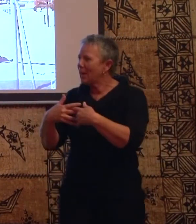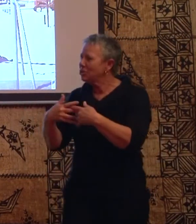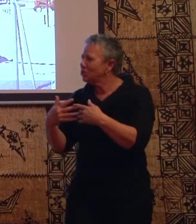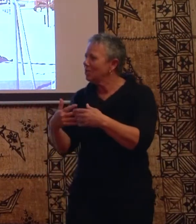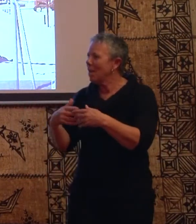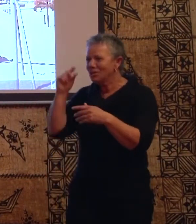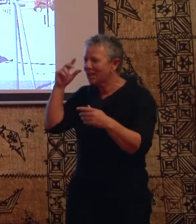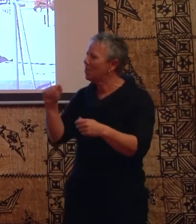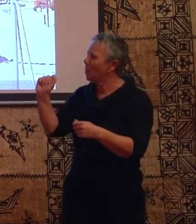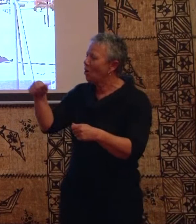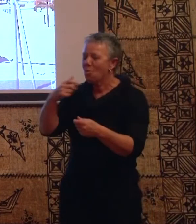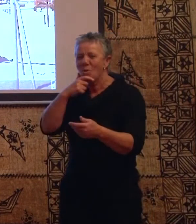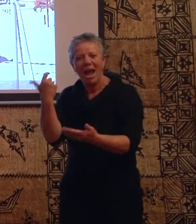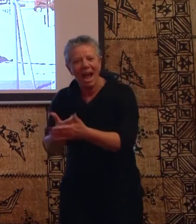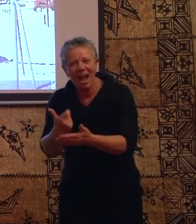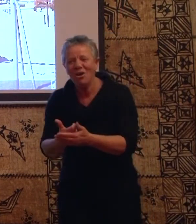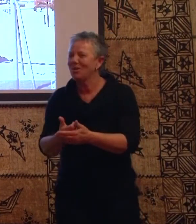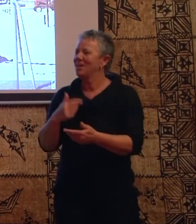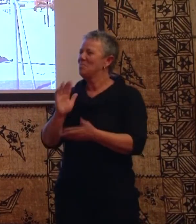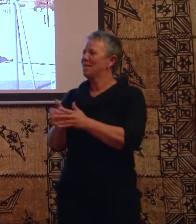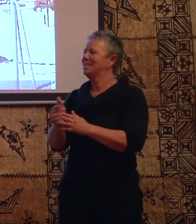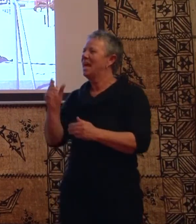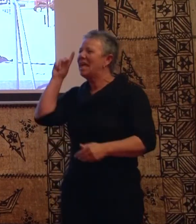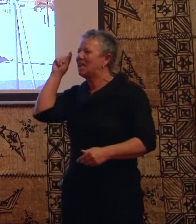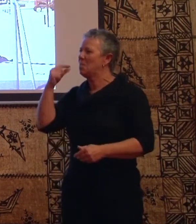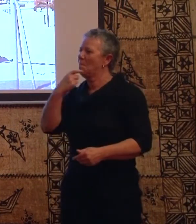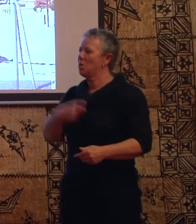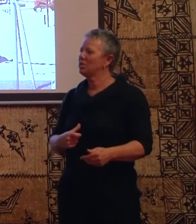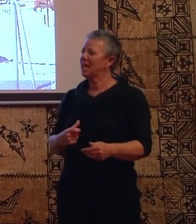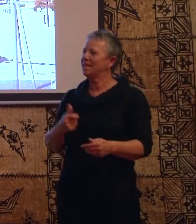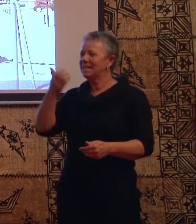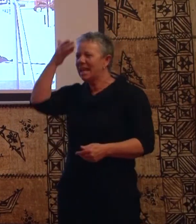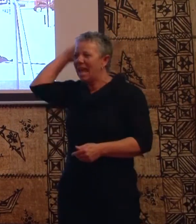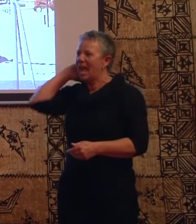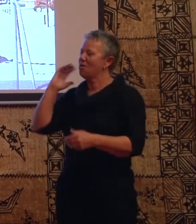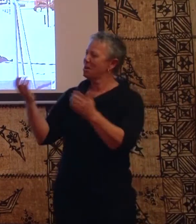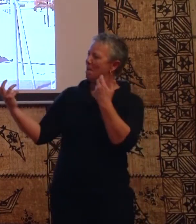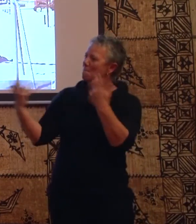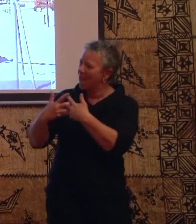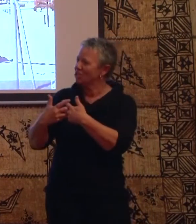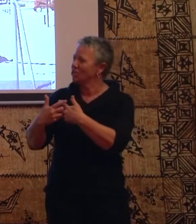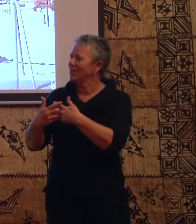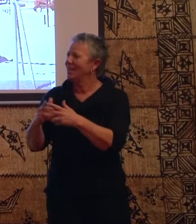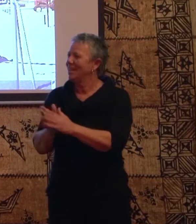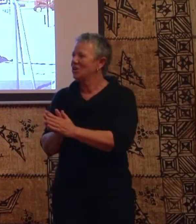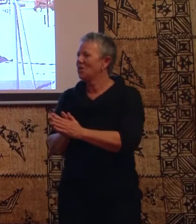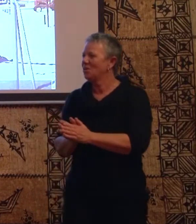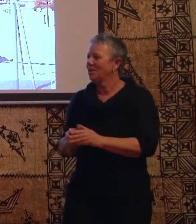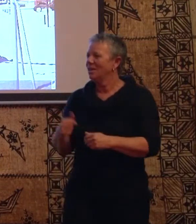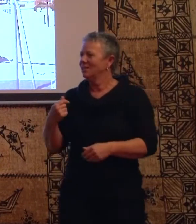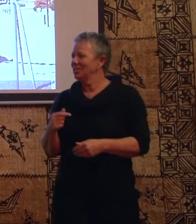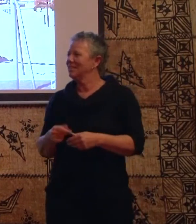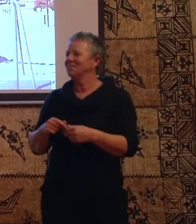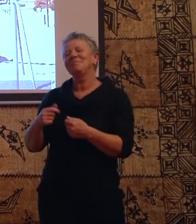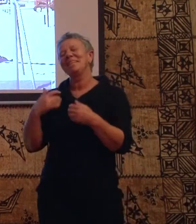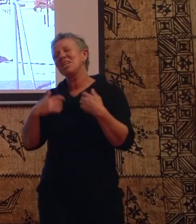an accurate representation of his personality. And I think it was, and I think all the ums and ahs and all the kind of the, you know, it's